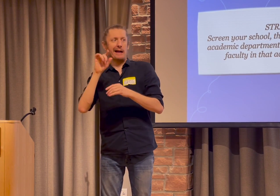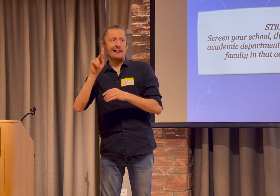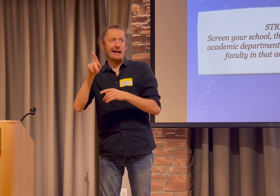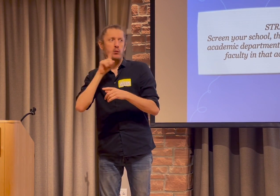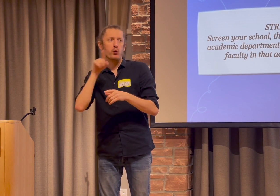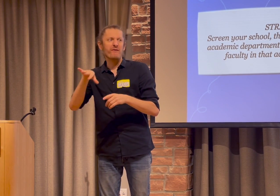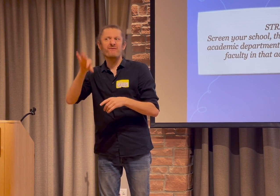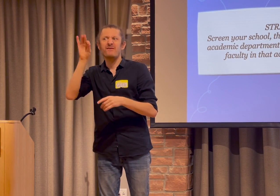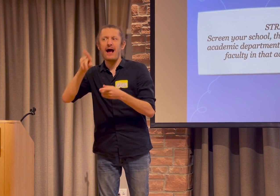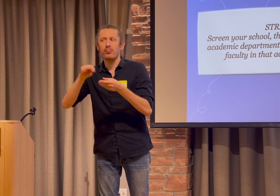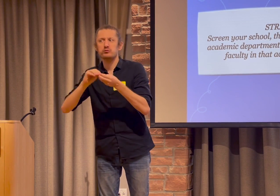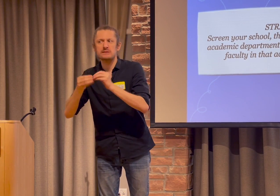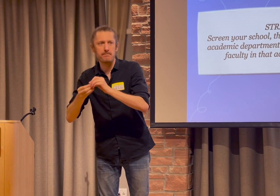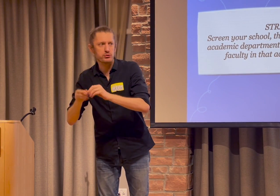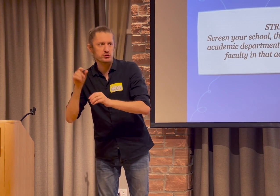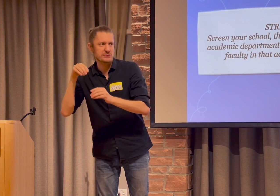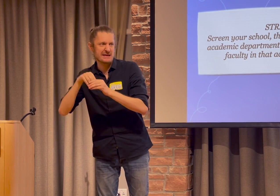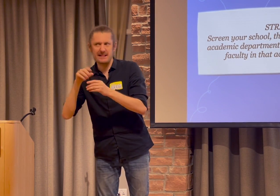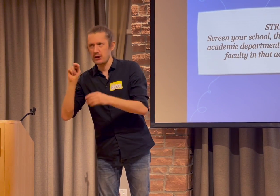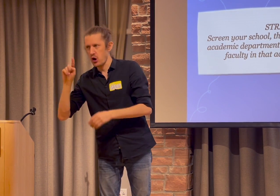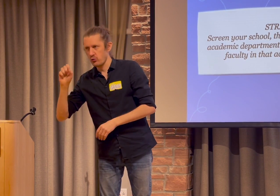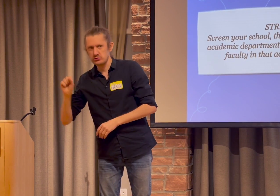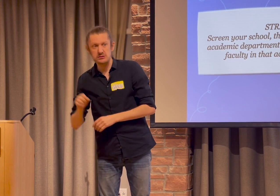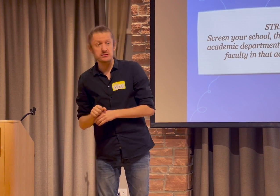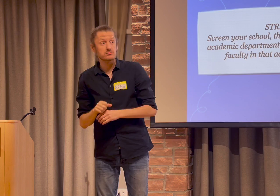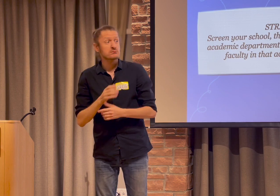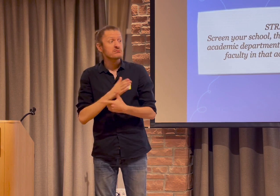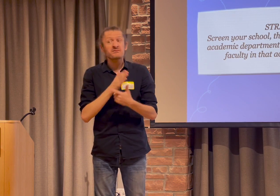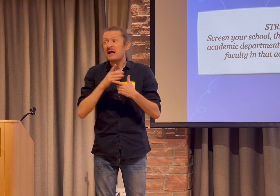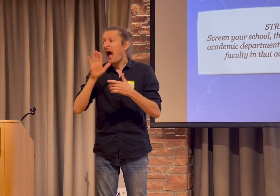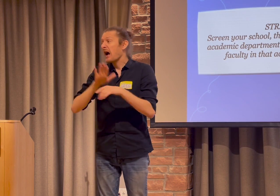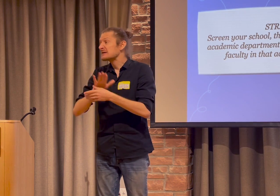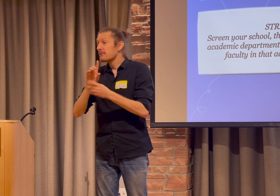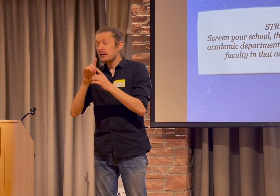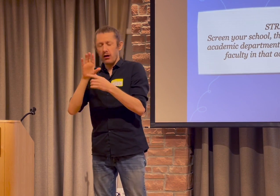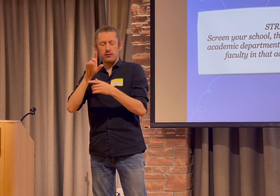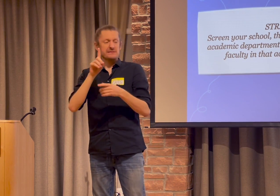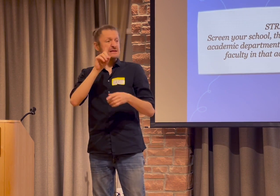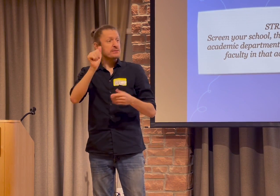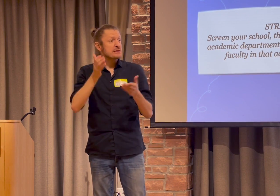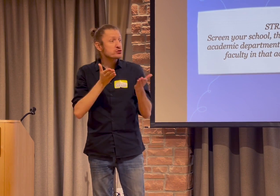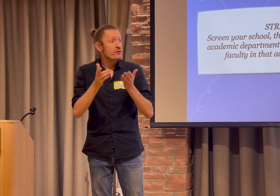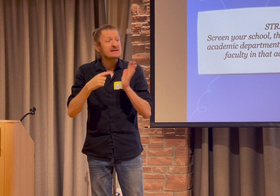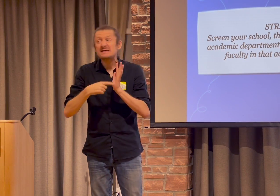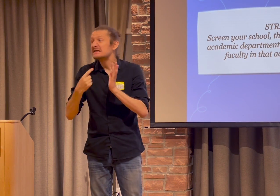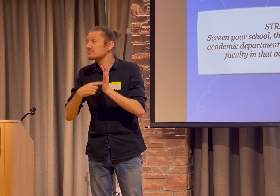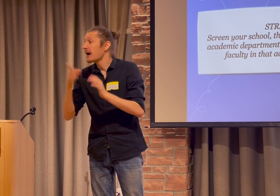but their graduates don't earn a lot of money, and you can find those numbers online.